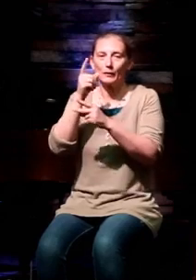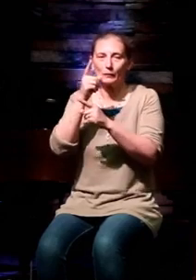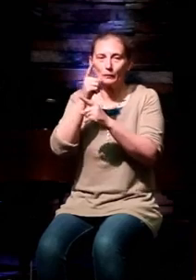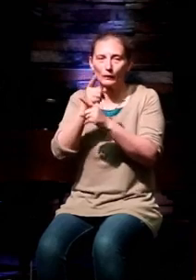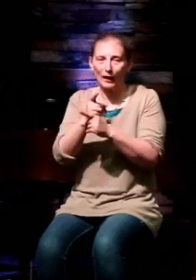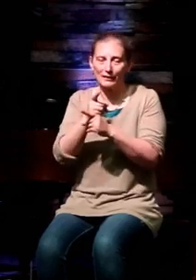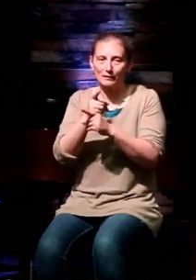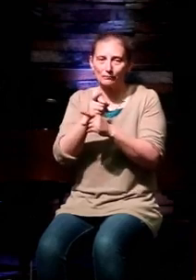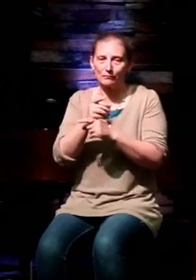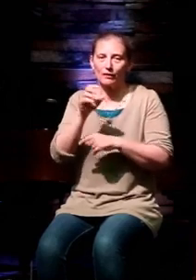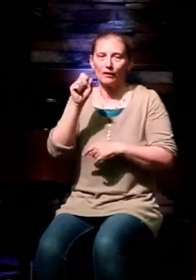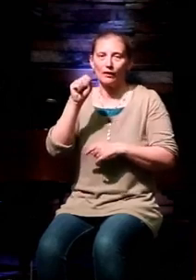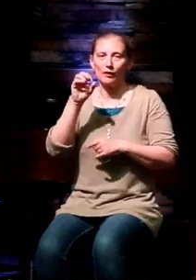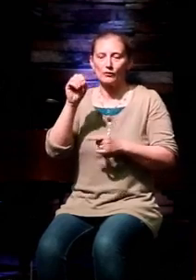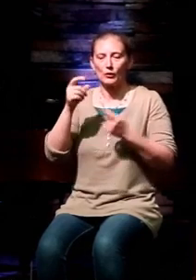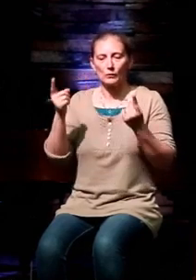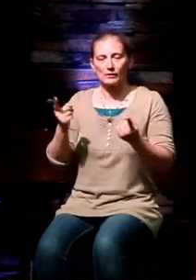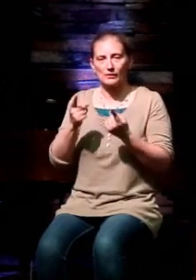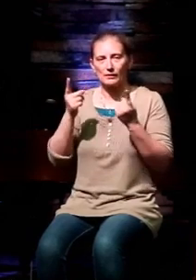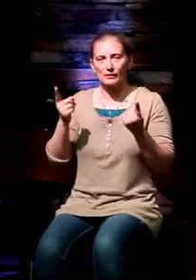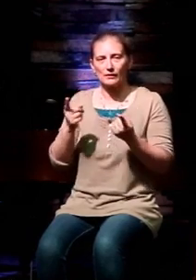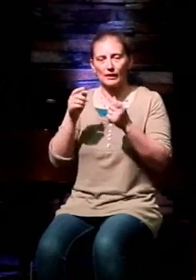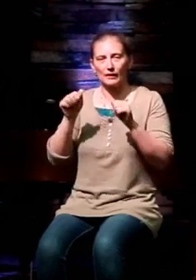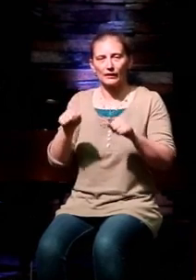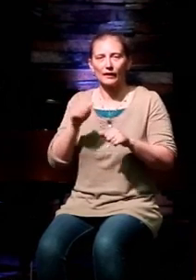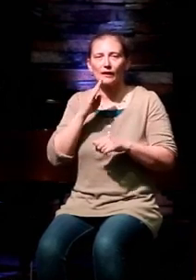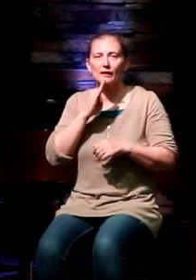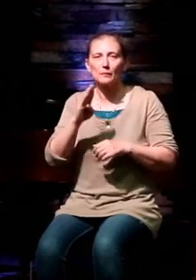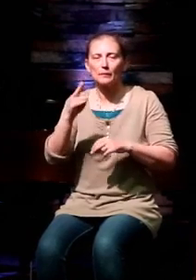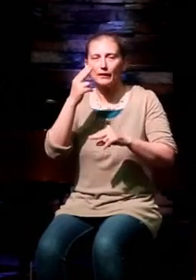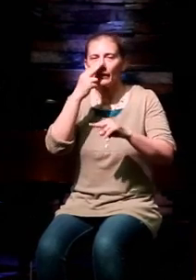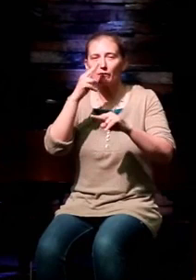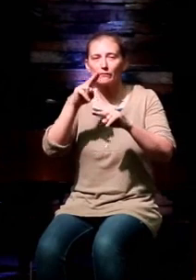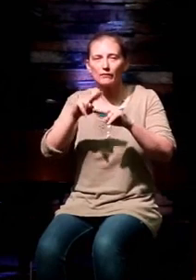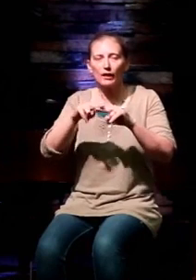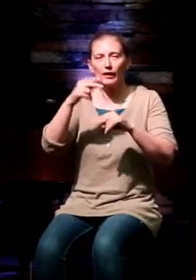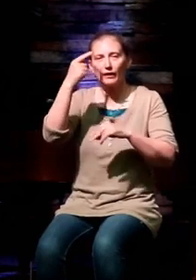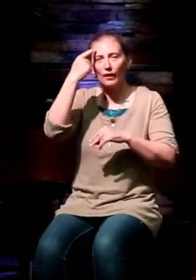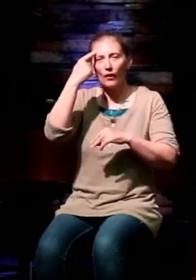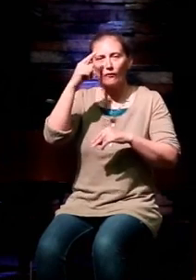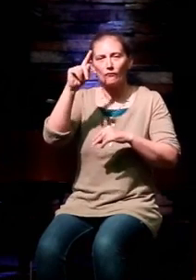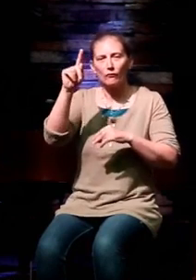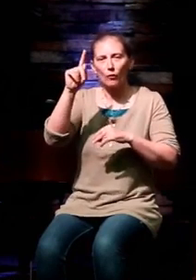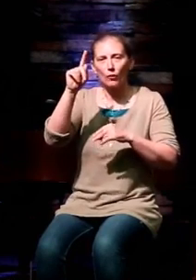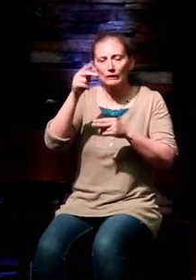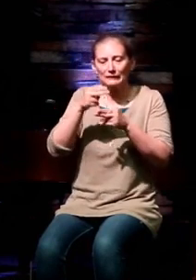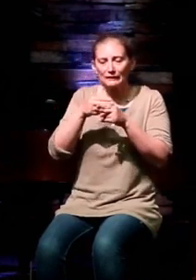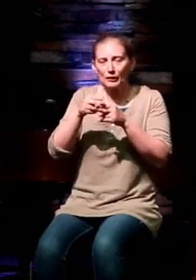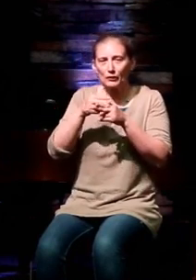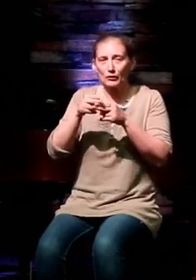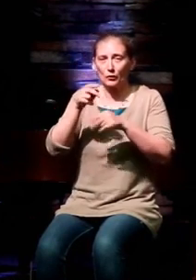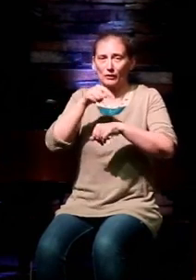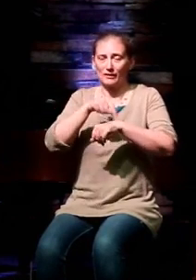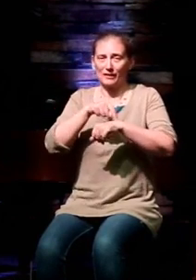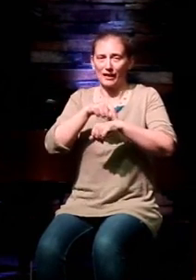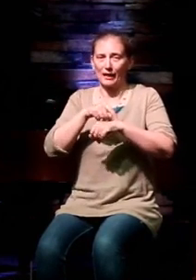fun for a little while. But during that little while, or at the end of that little while, it's going to mess you up big time. The King James